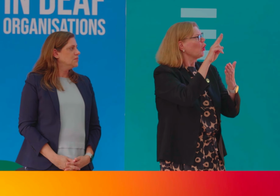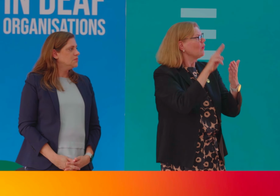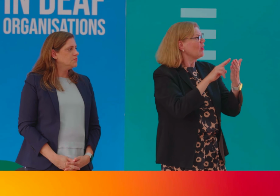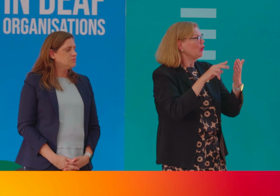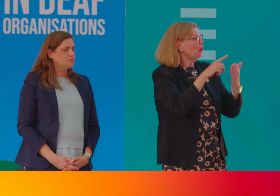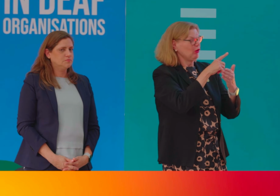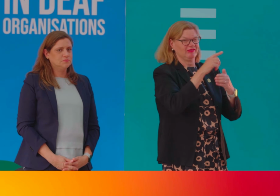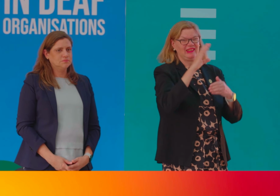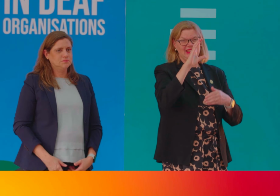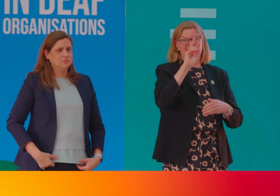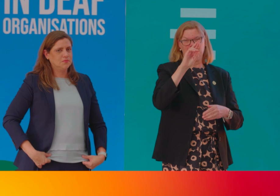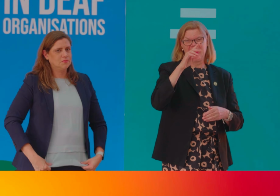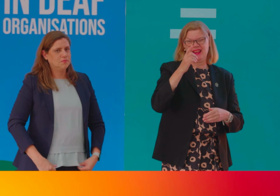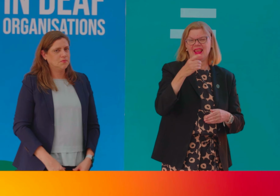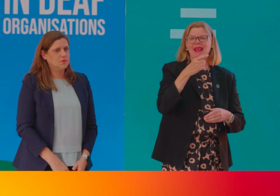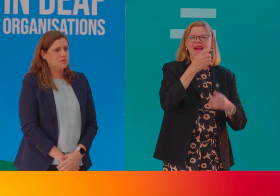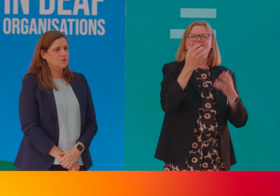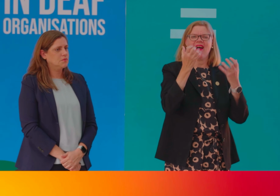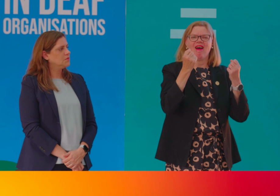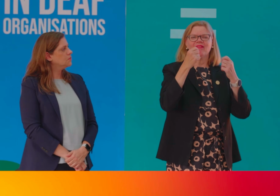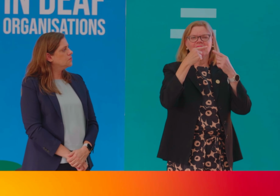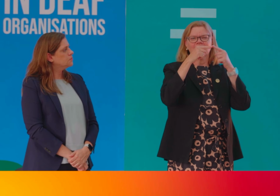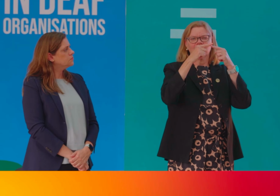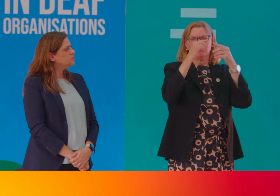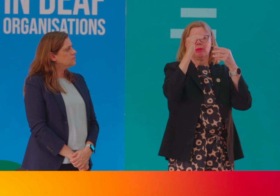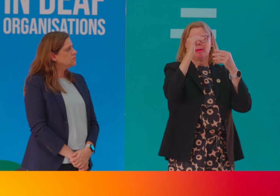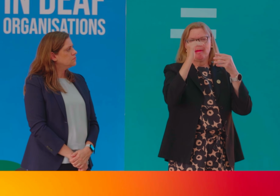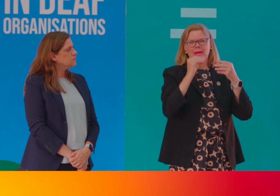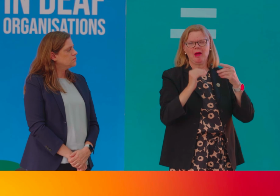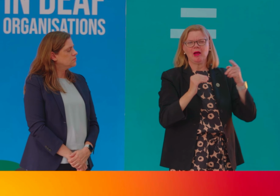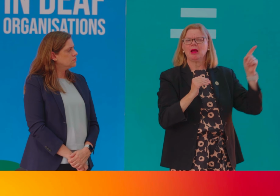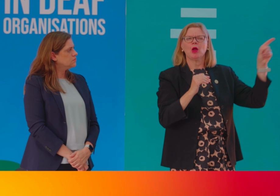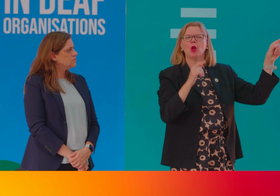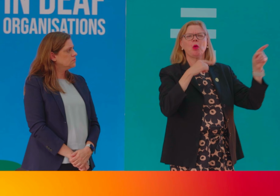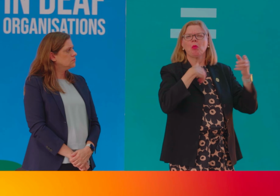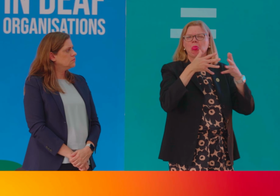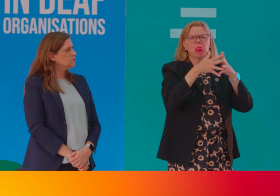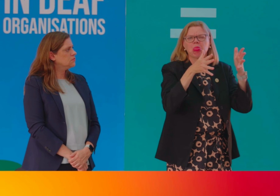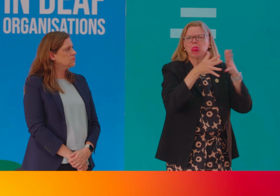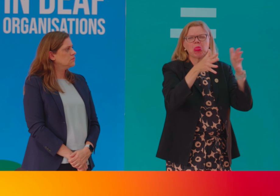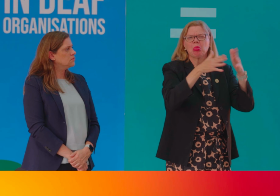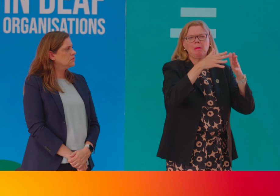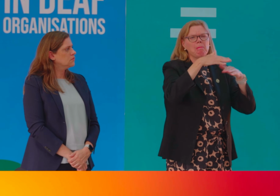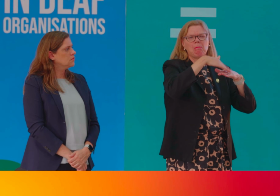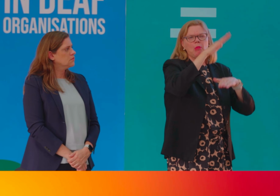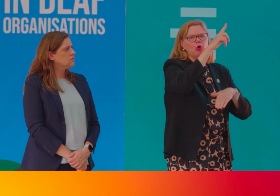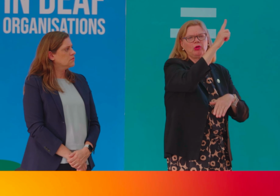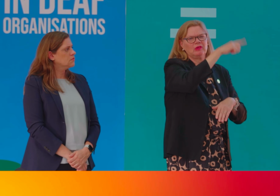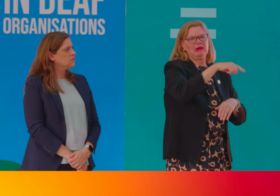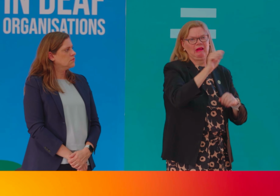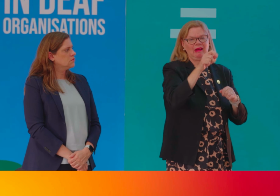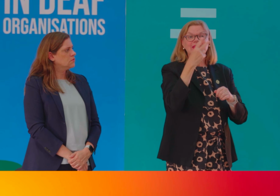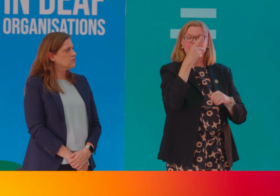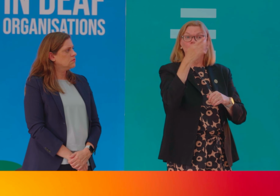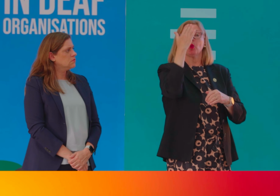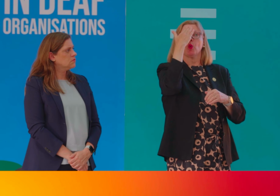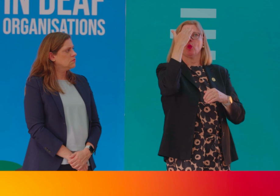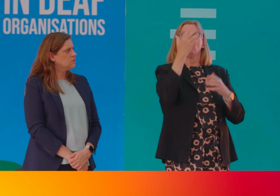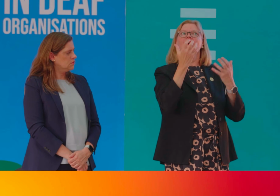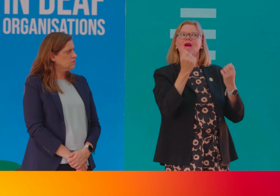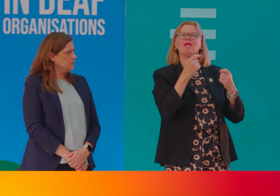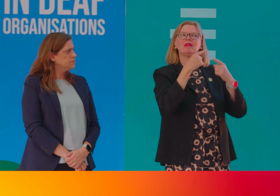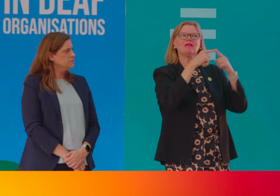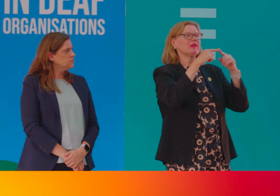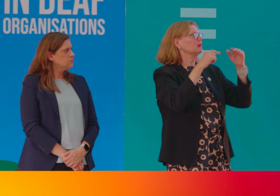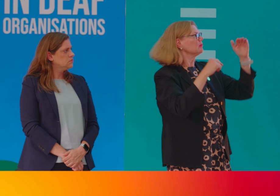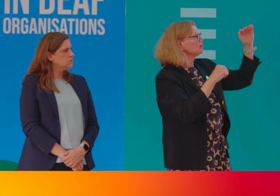Next, we're going to look at the UN Convention on Rights of Persons with Disability. This convention has numerous